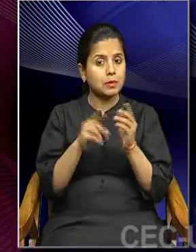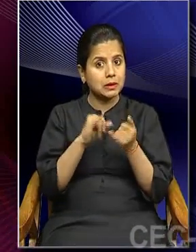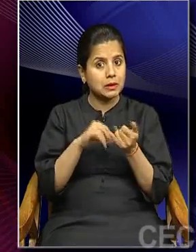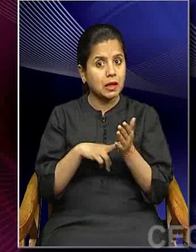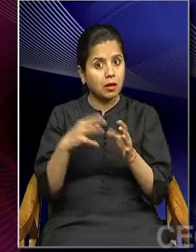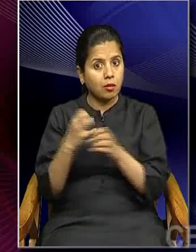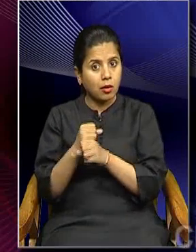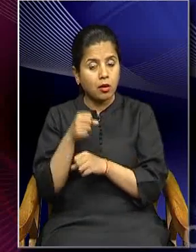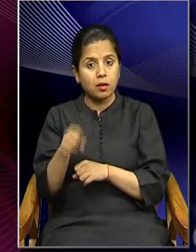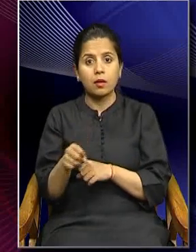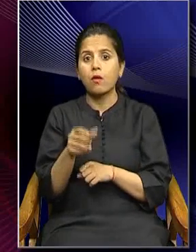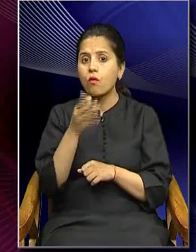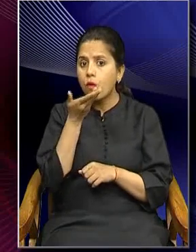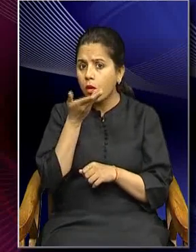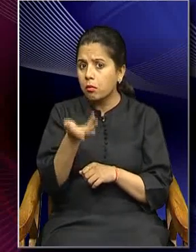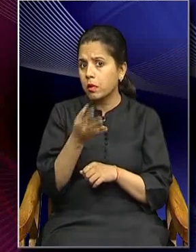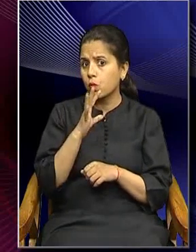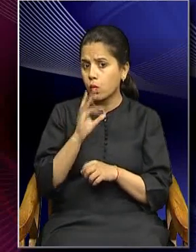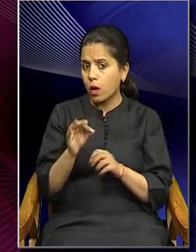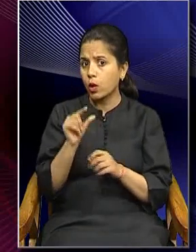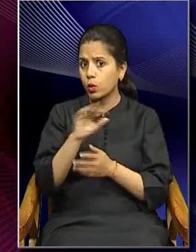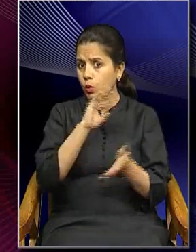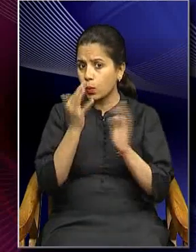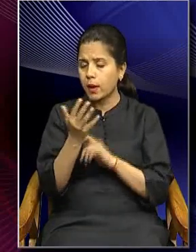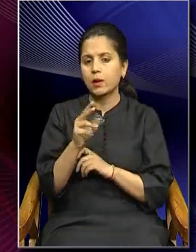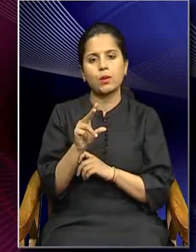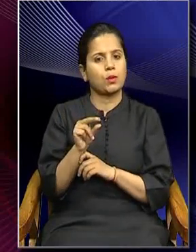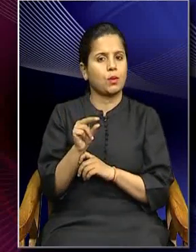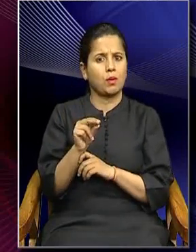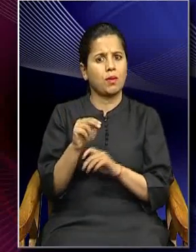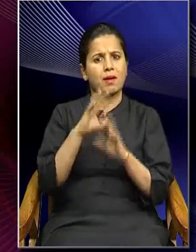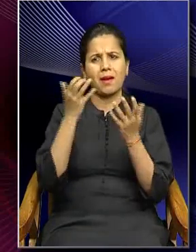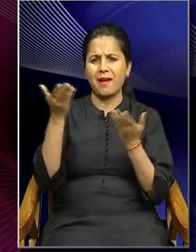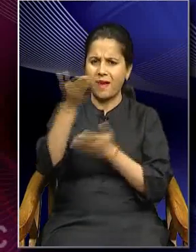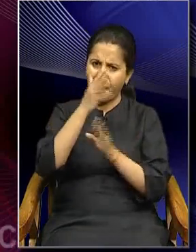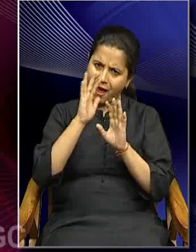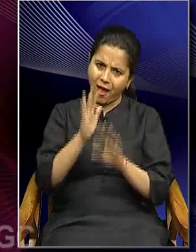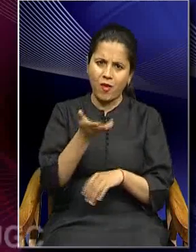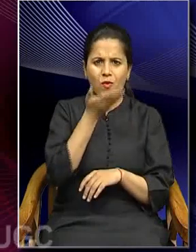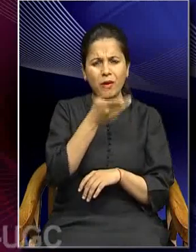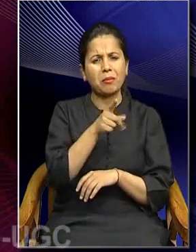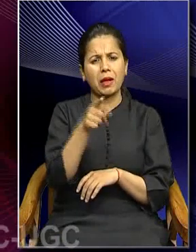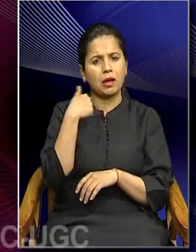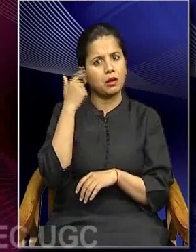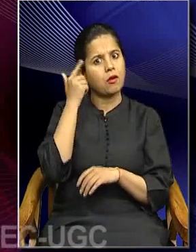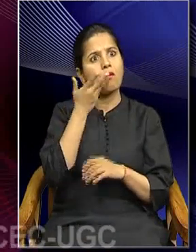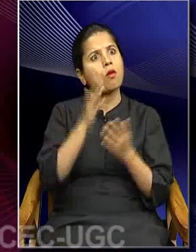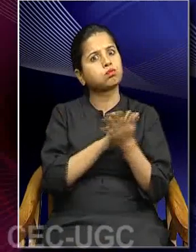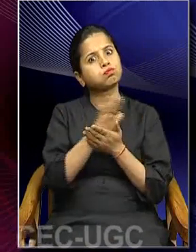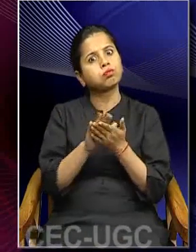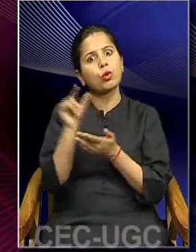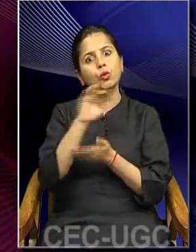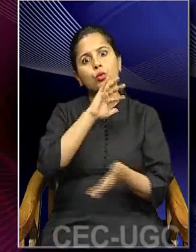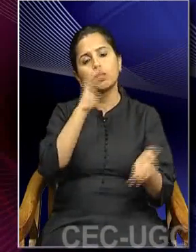of water is a real universal? Not at all. It is silly and meaningless to think that the